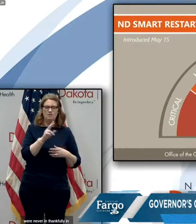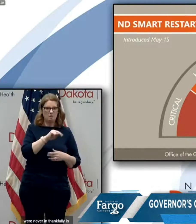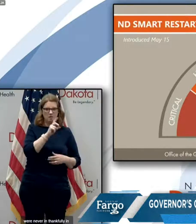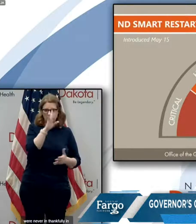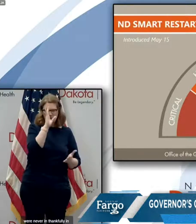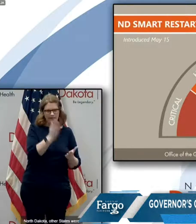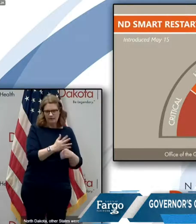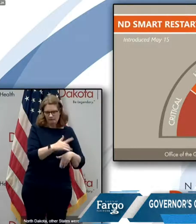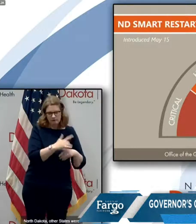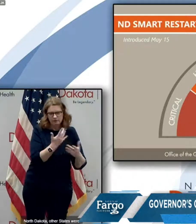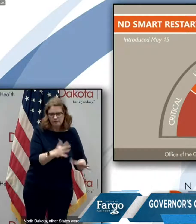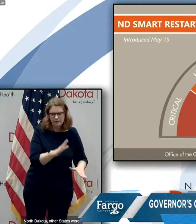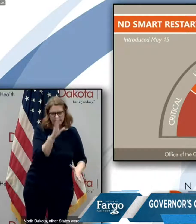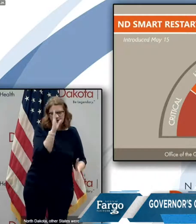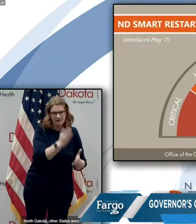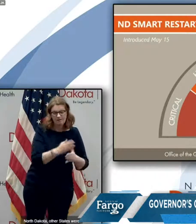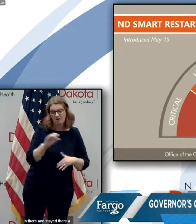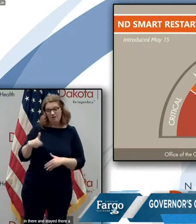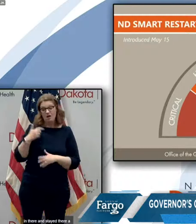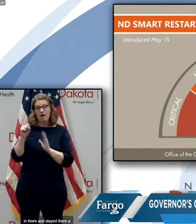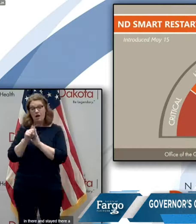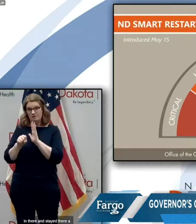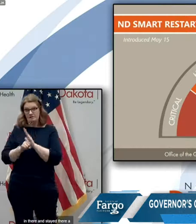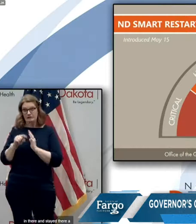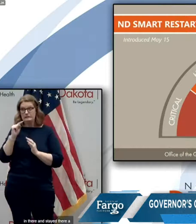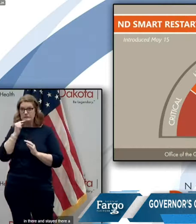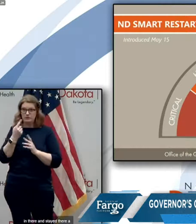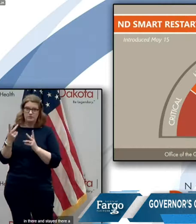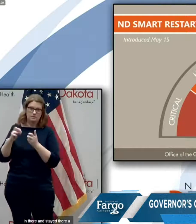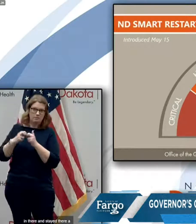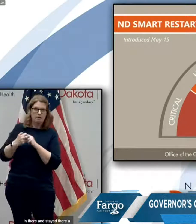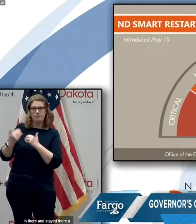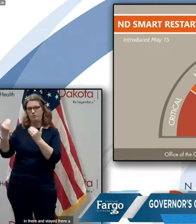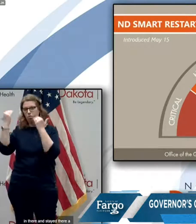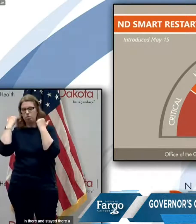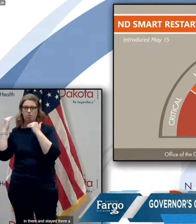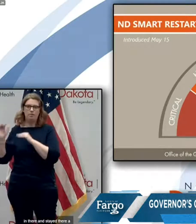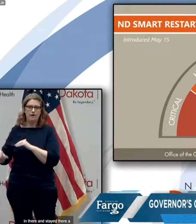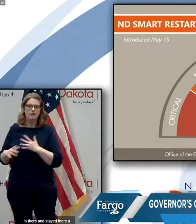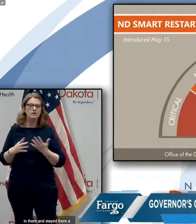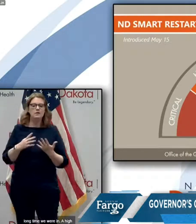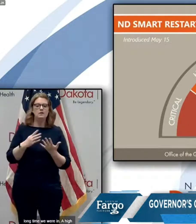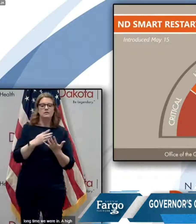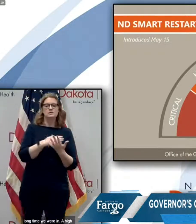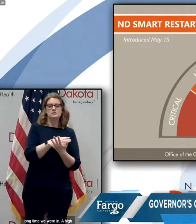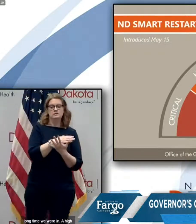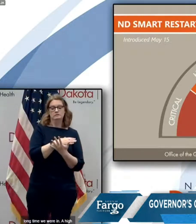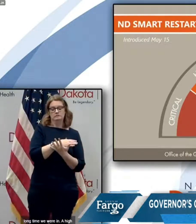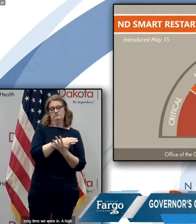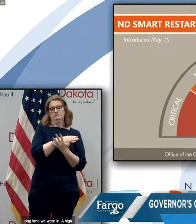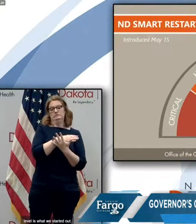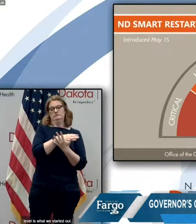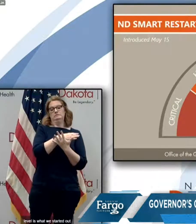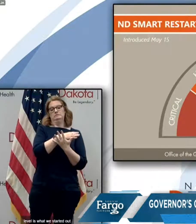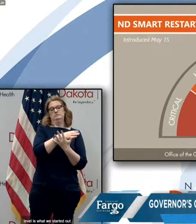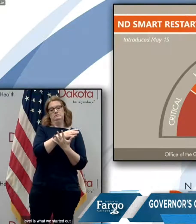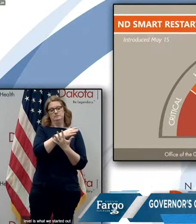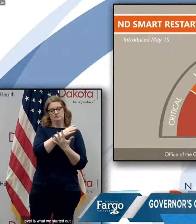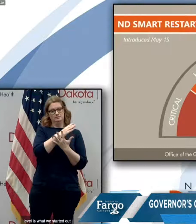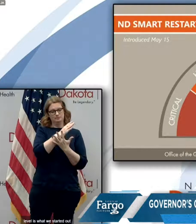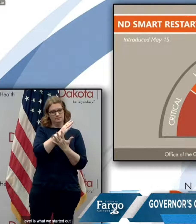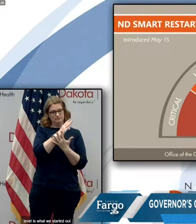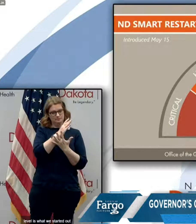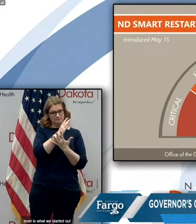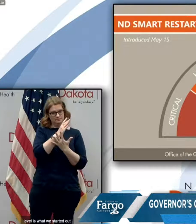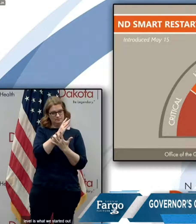in there and stayed in there a long time. We were in a high level is what we started out initially. When